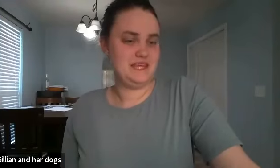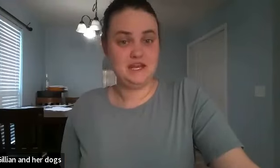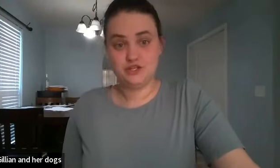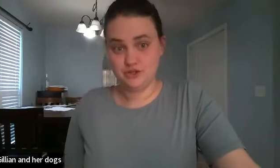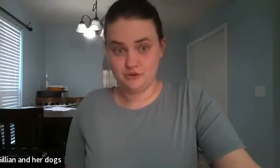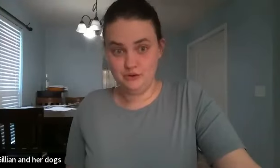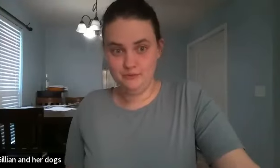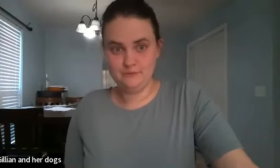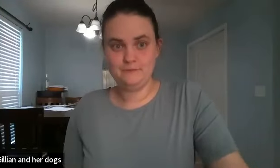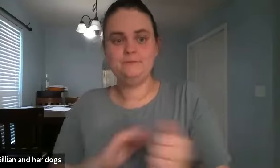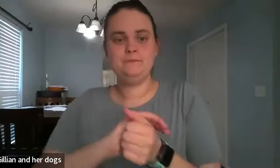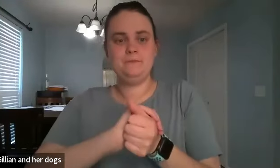Then turtle.